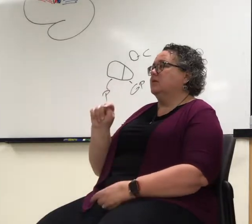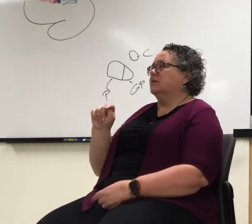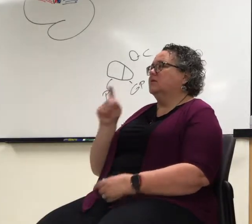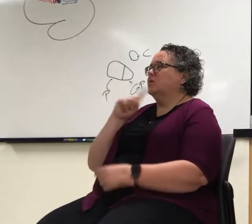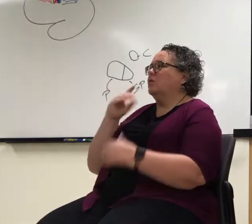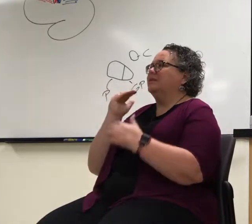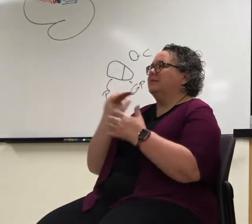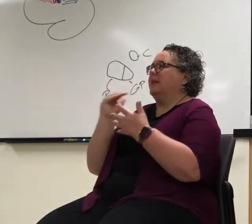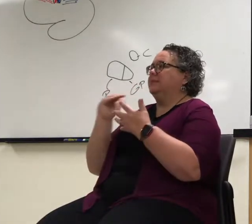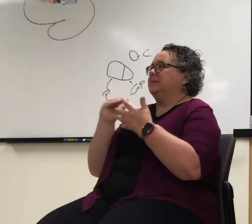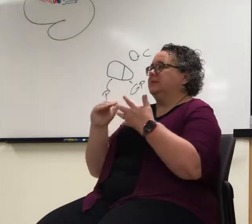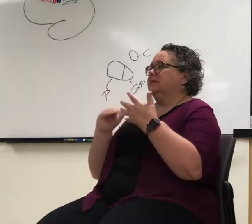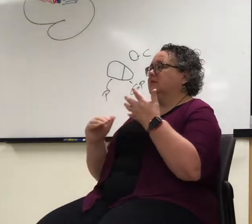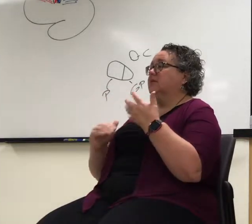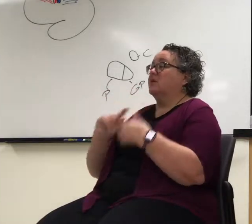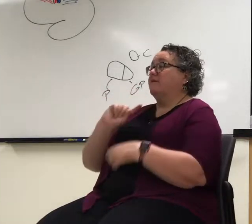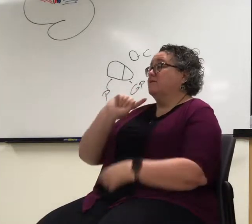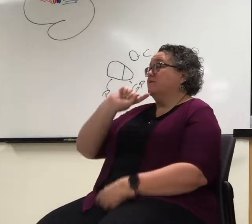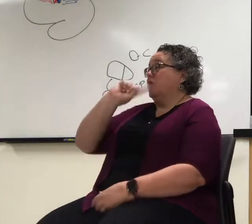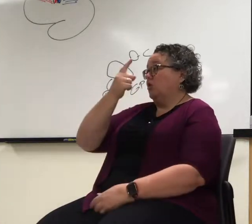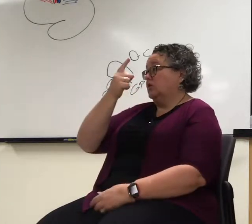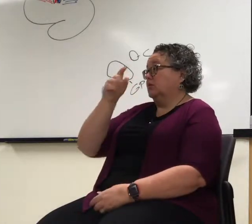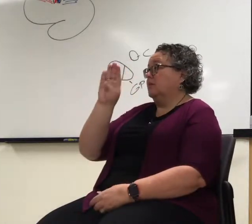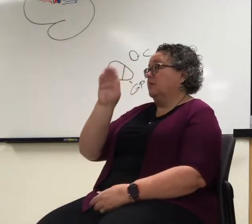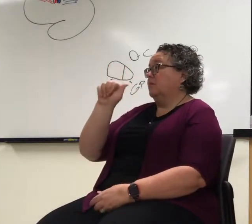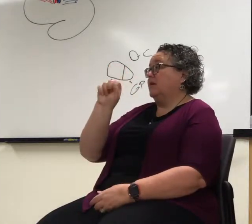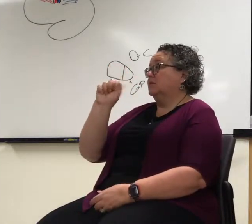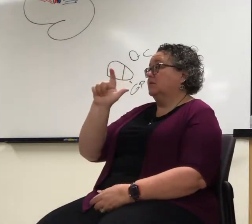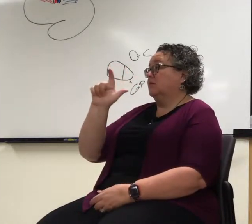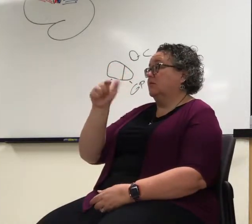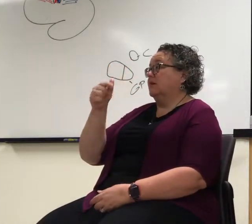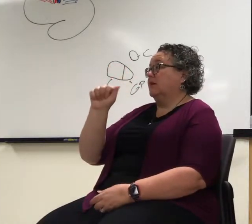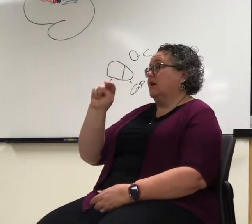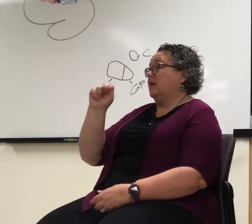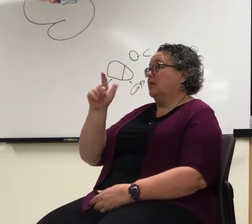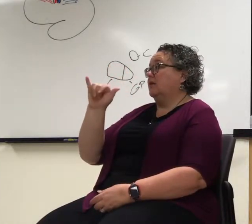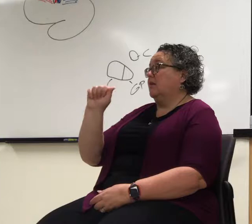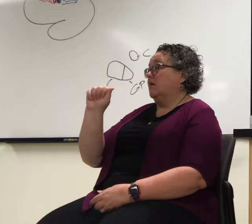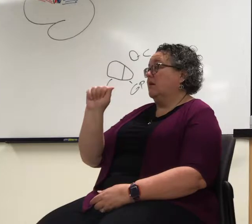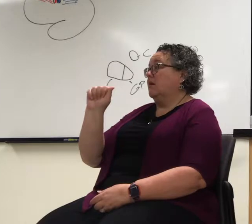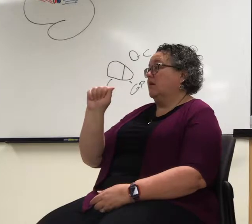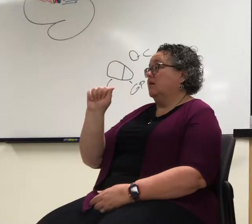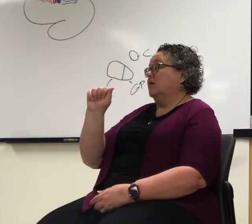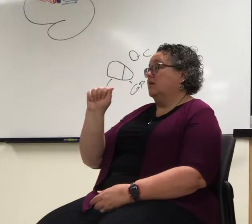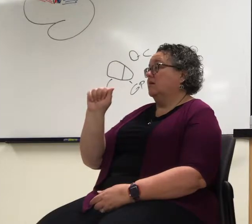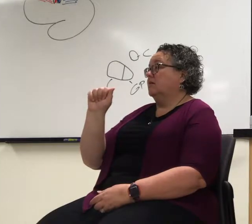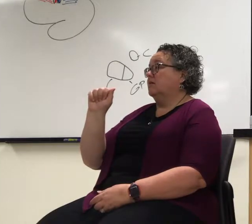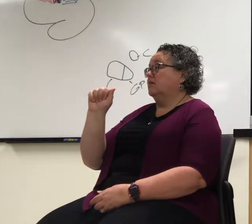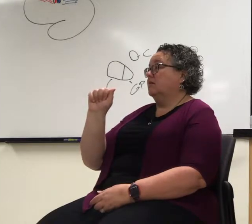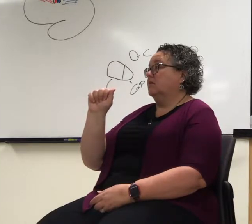steps. Step number 1, for the basal ganglia to work, projections from